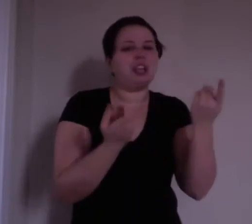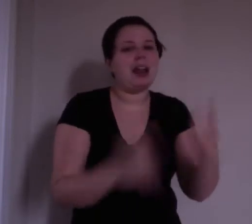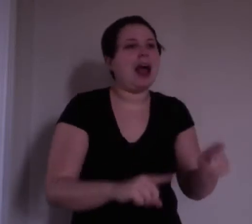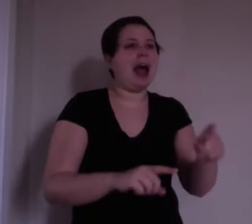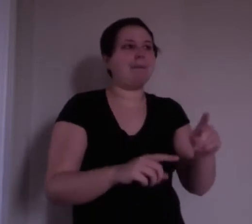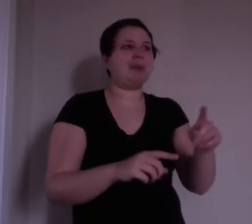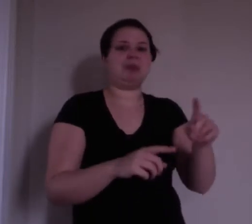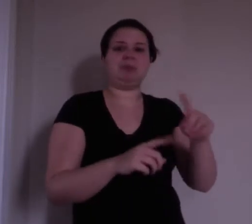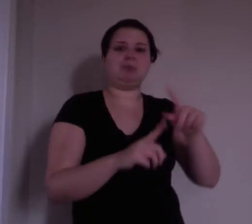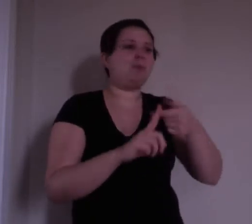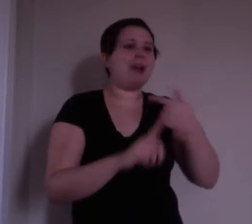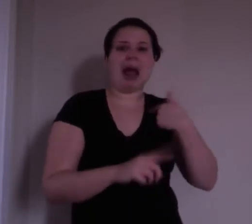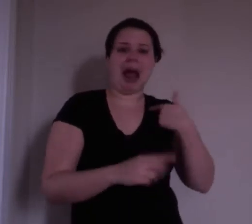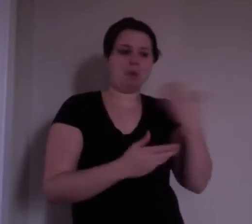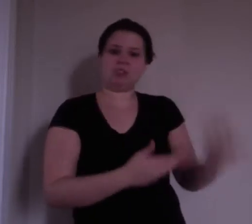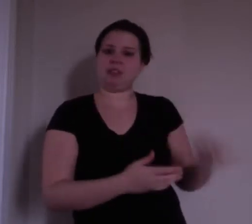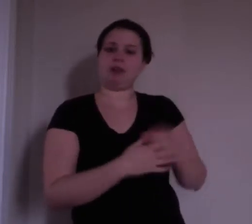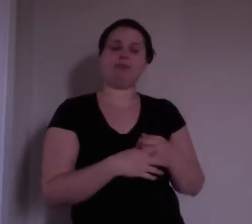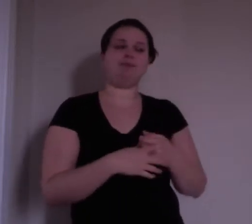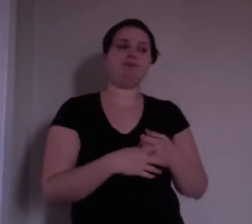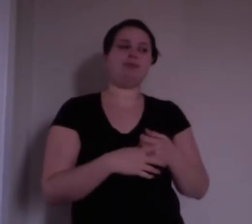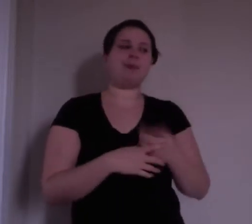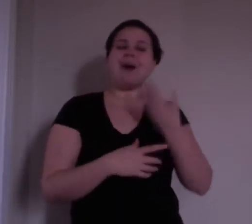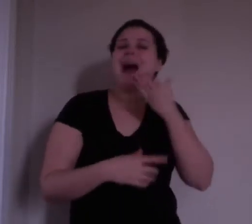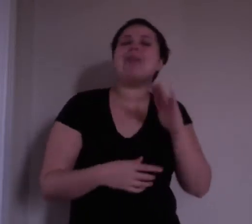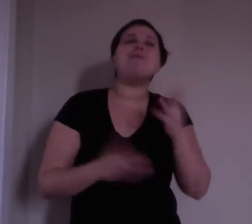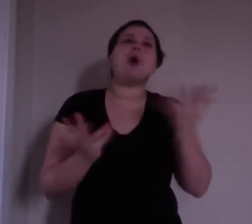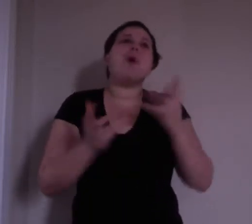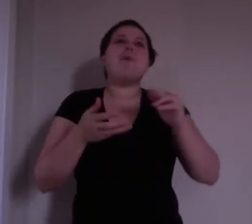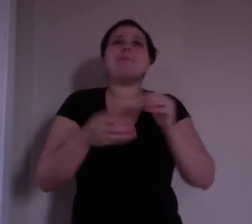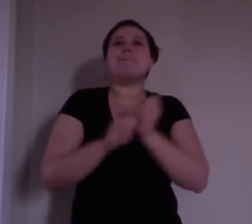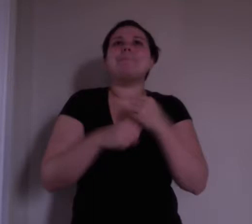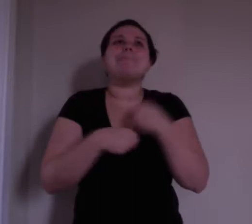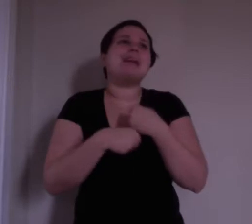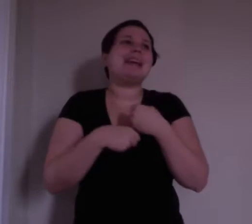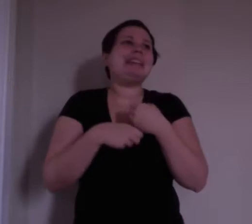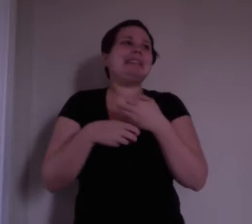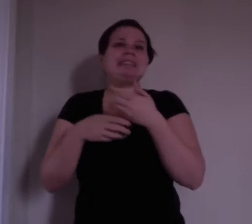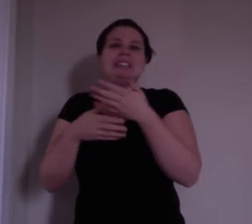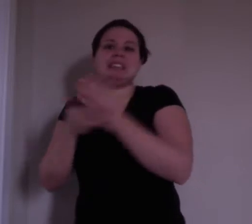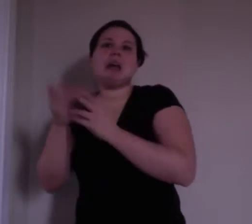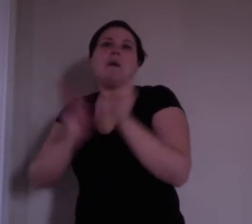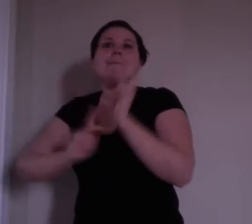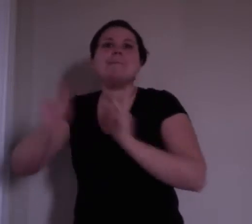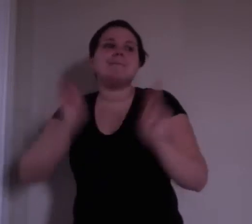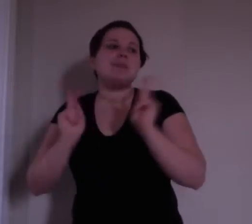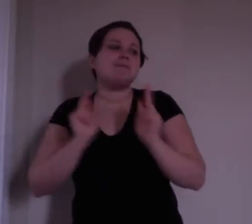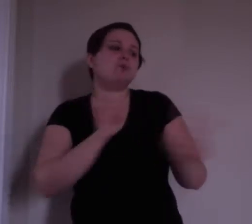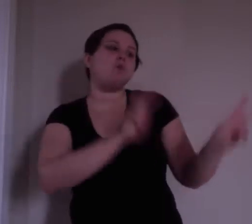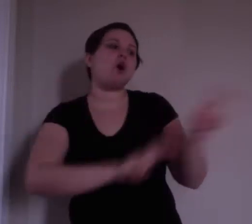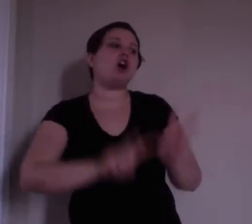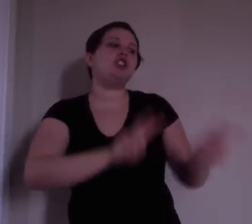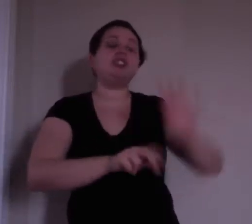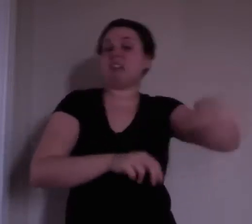So I don't know what makes some people watchers and other people doers. I don't know what plants a